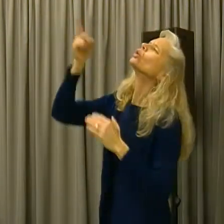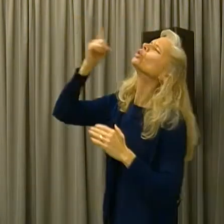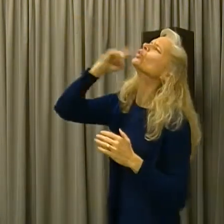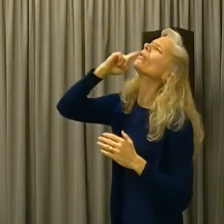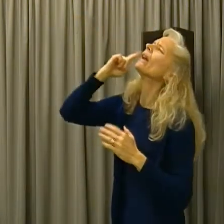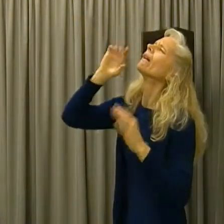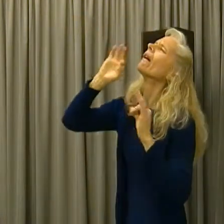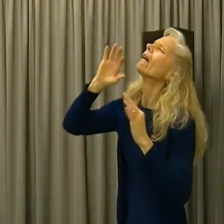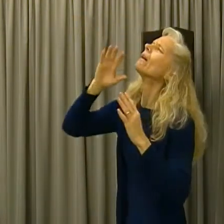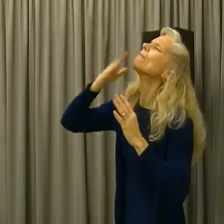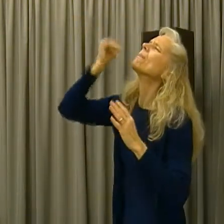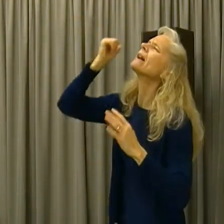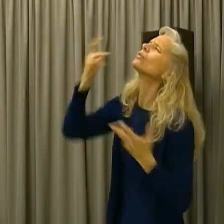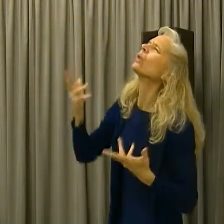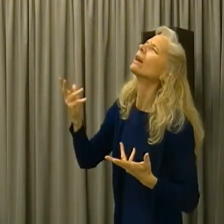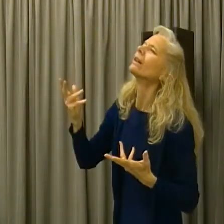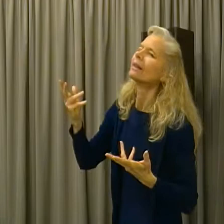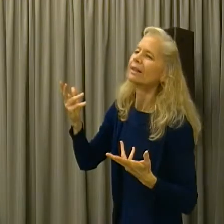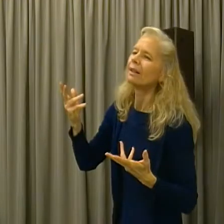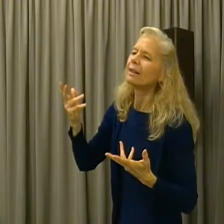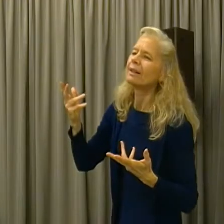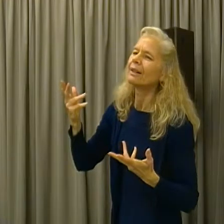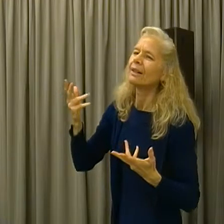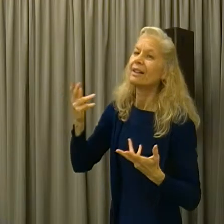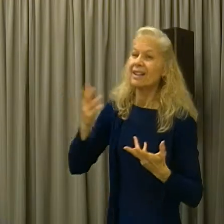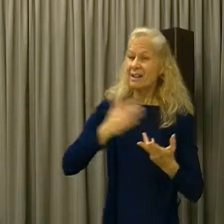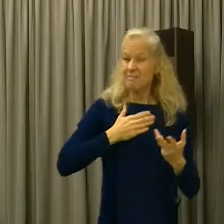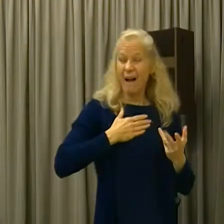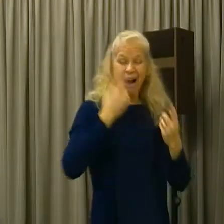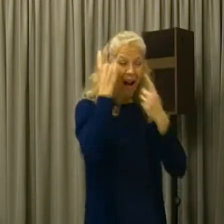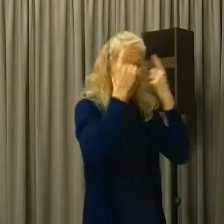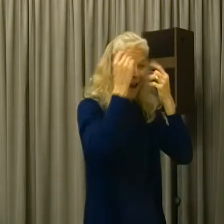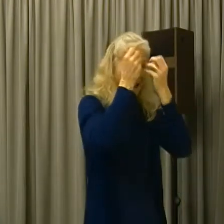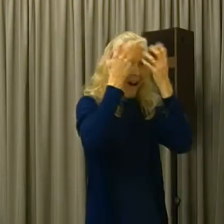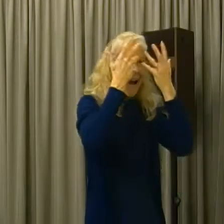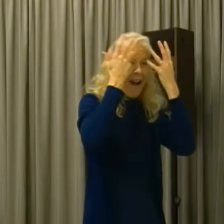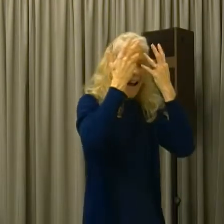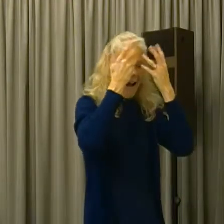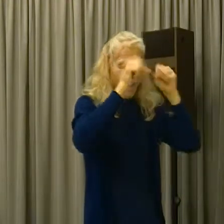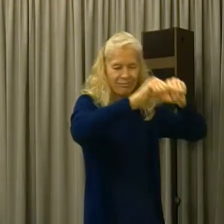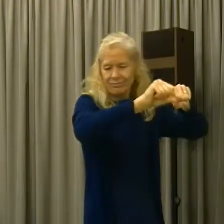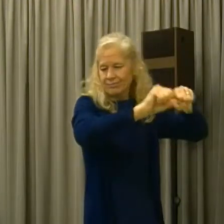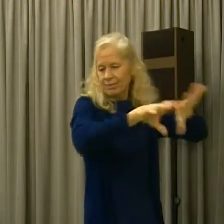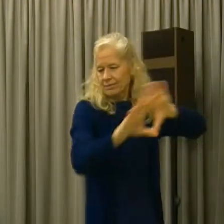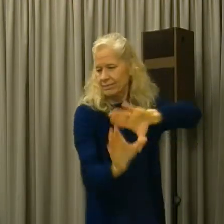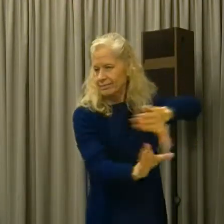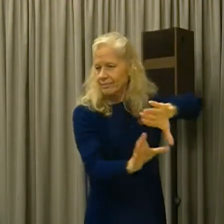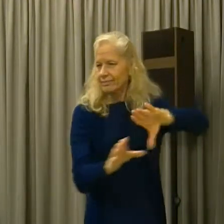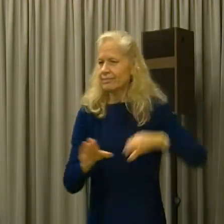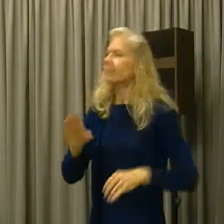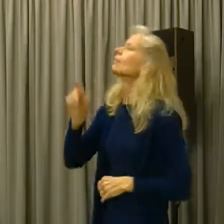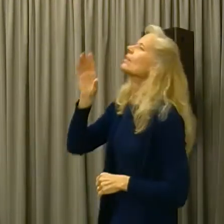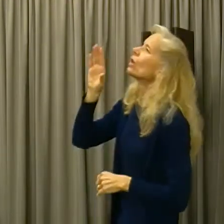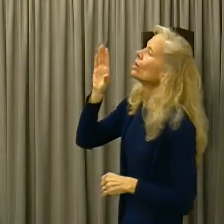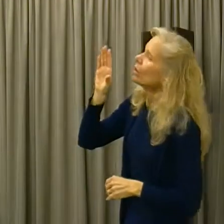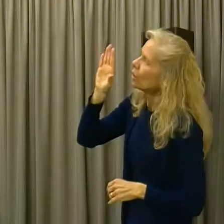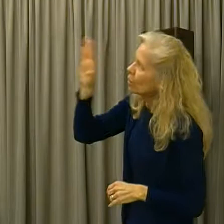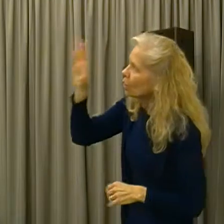fully. We'll think we'll get by here or there. We don't really need it. Until we're convinced it's best for us and we need it. And our